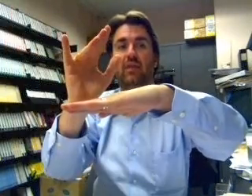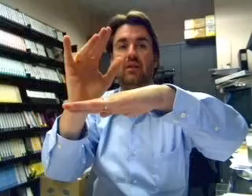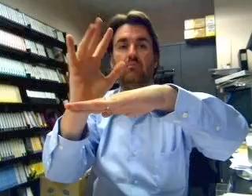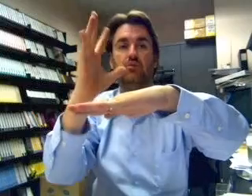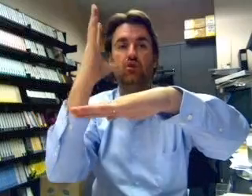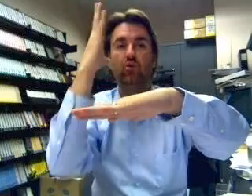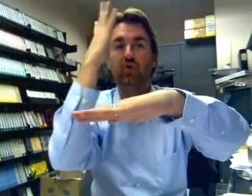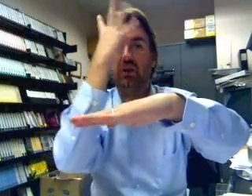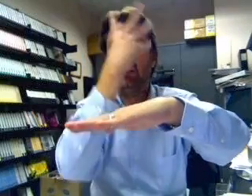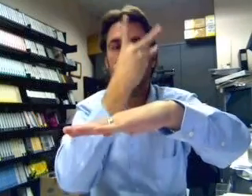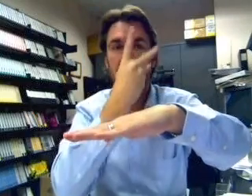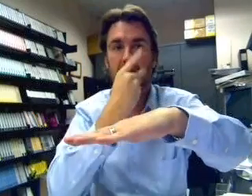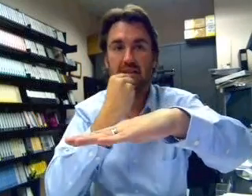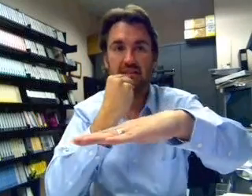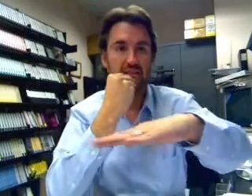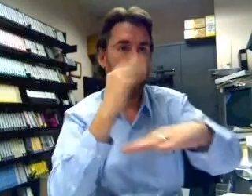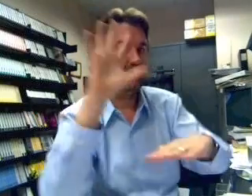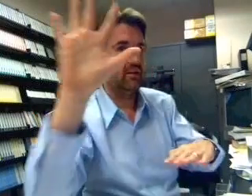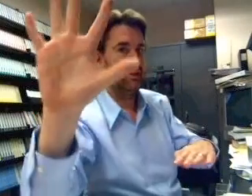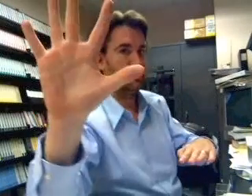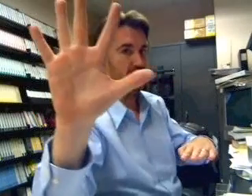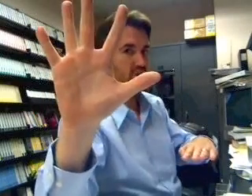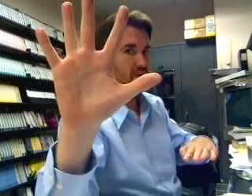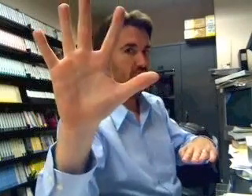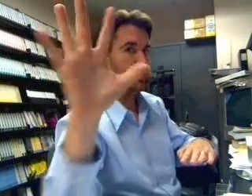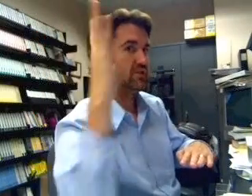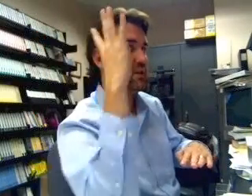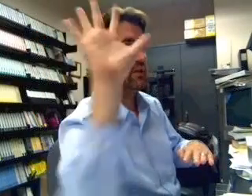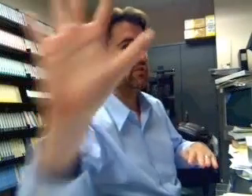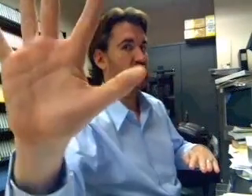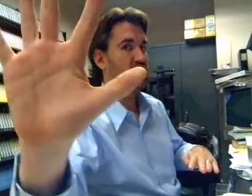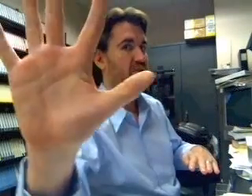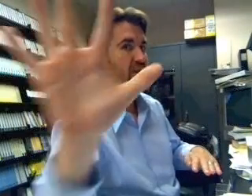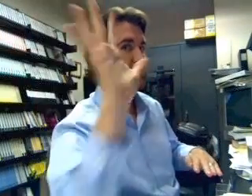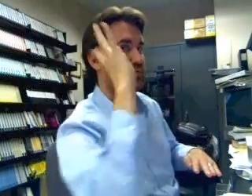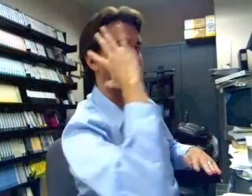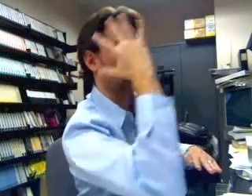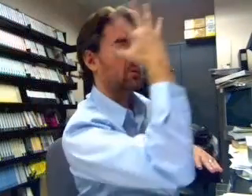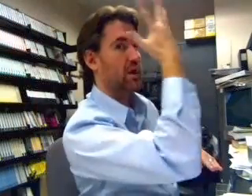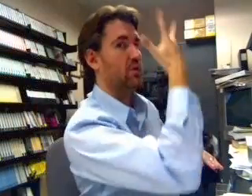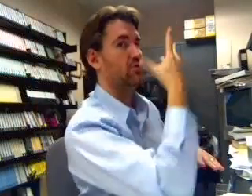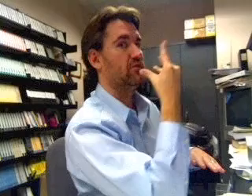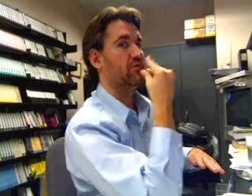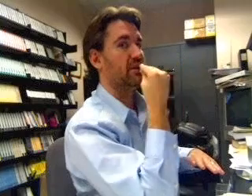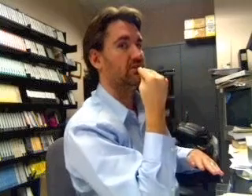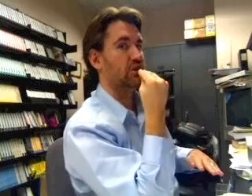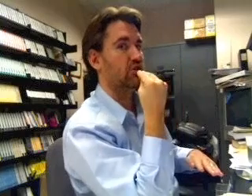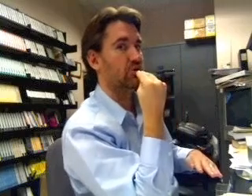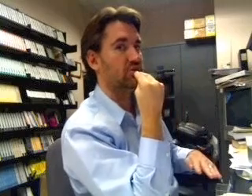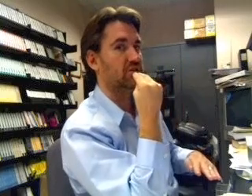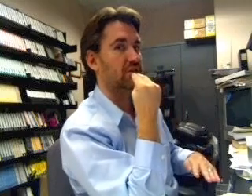then beauty, and it's a shape that's gonna, this 5 hand shape goes around your face and closes